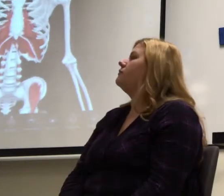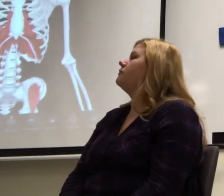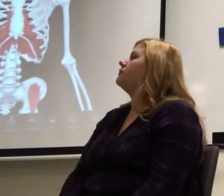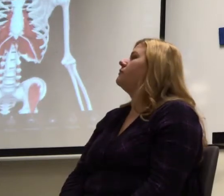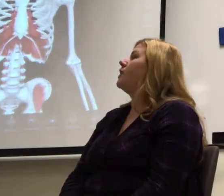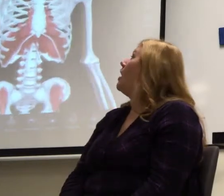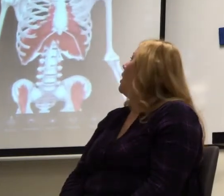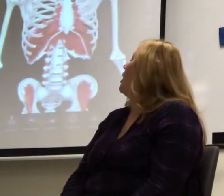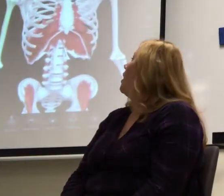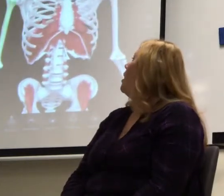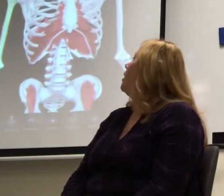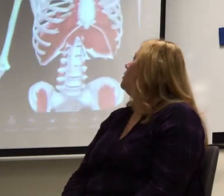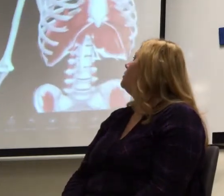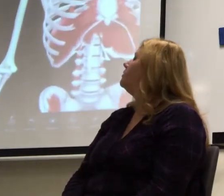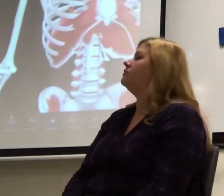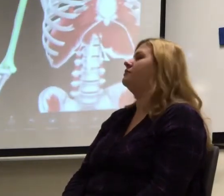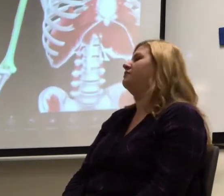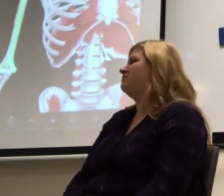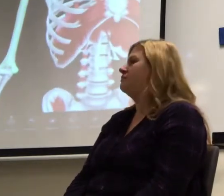The humerus on the right side.